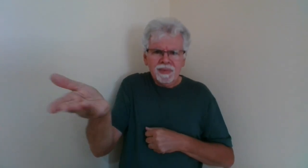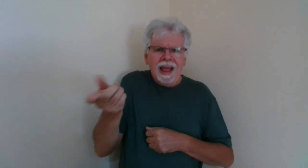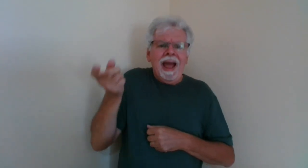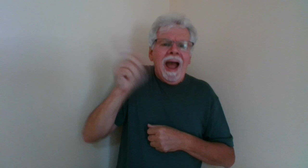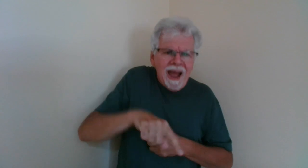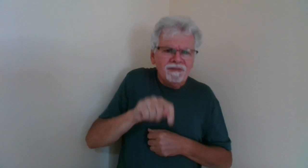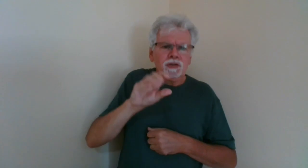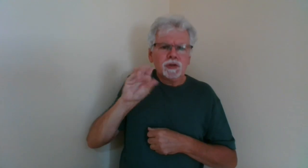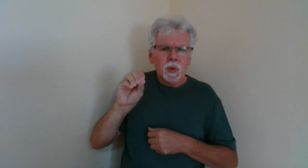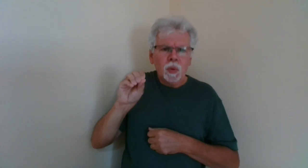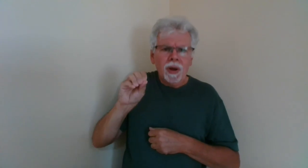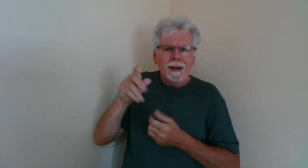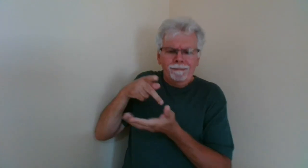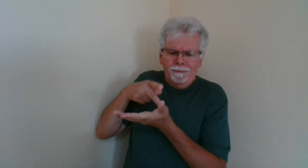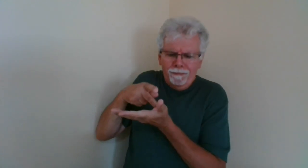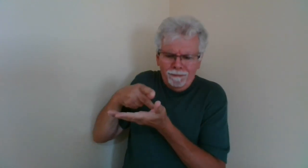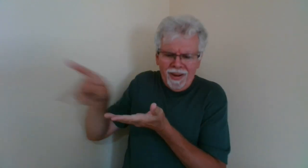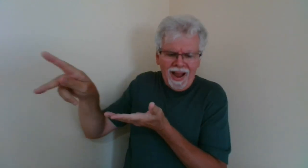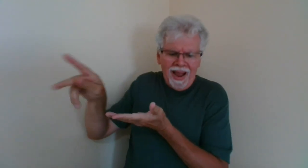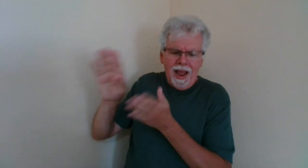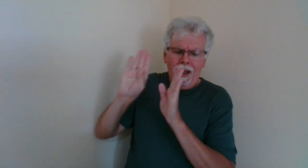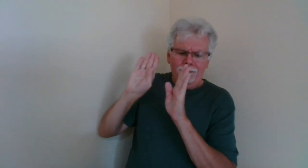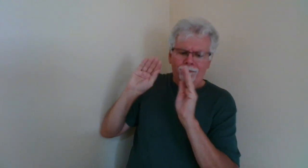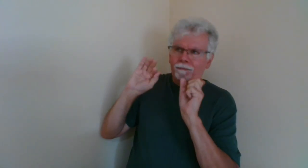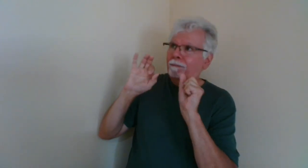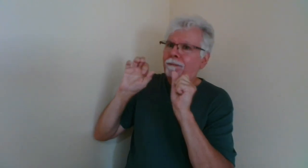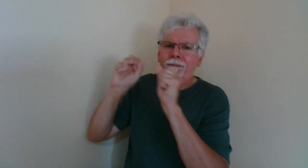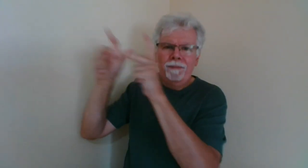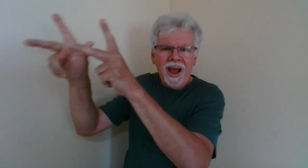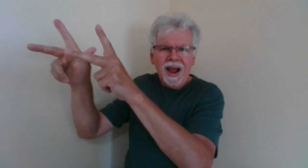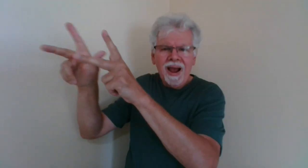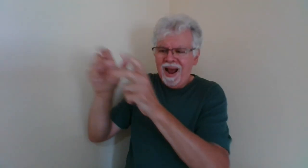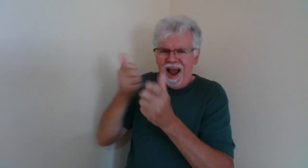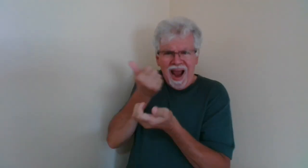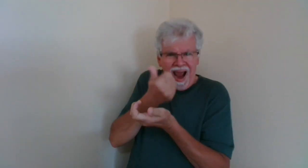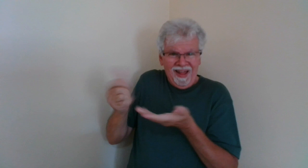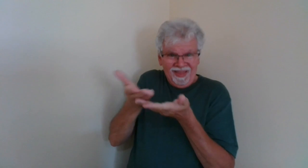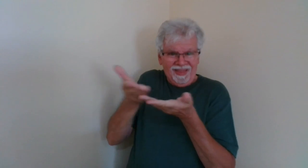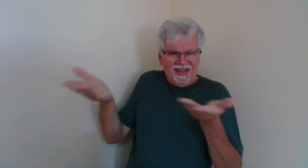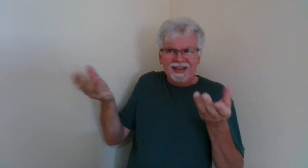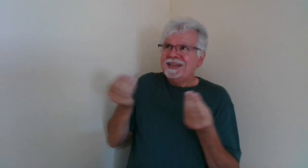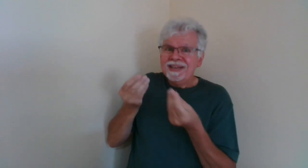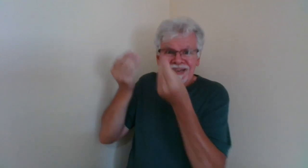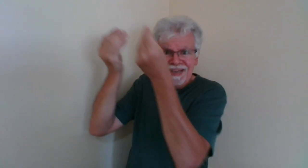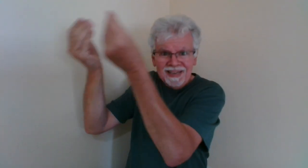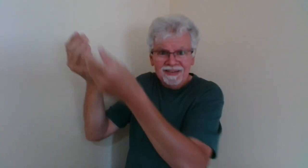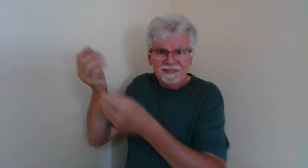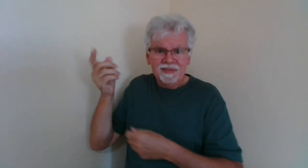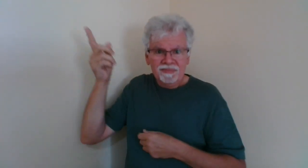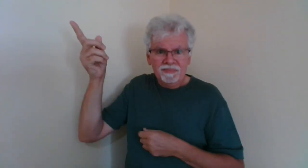Or who has given the Lord anything that he may be